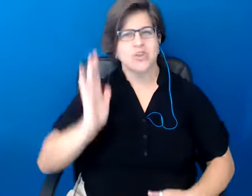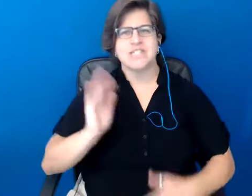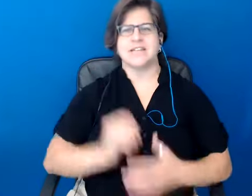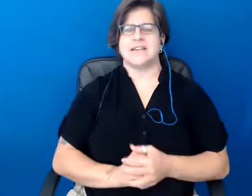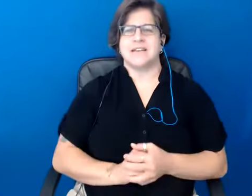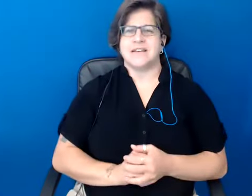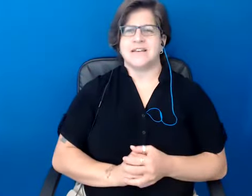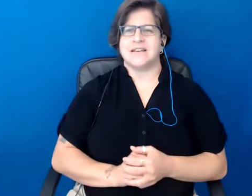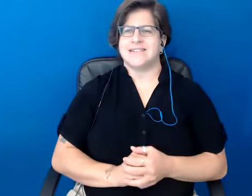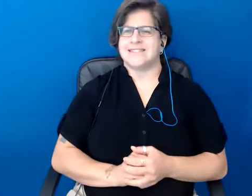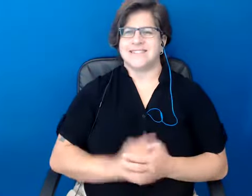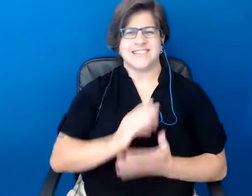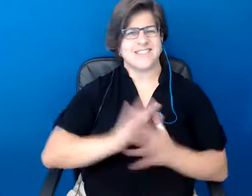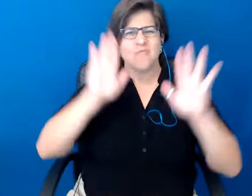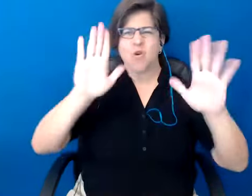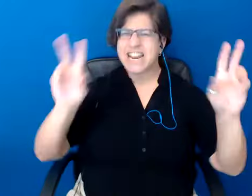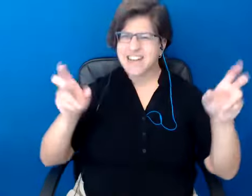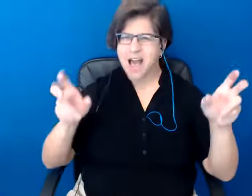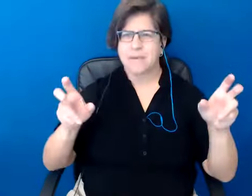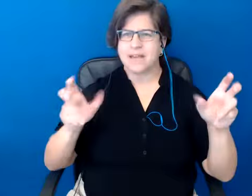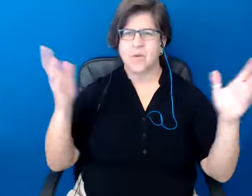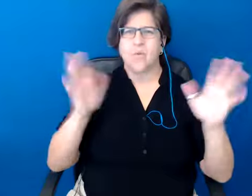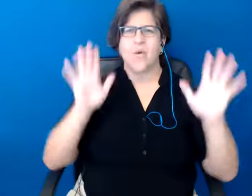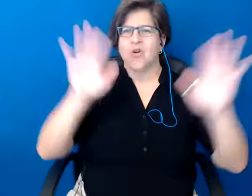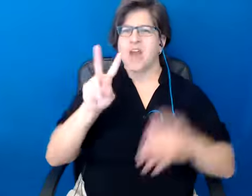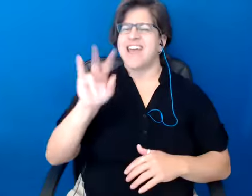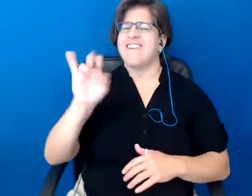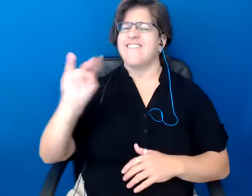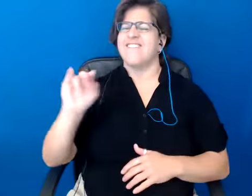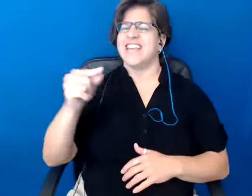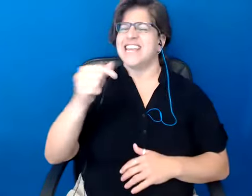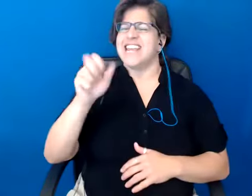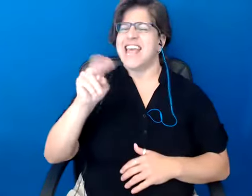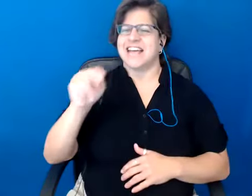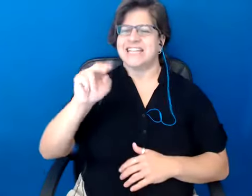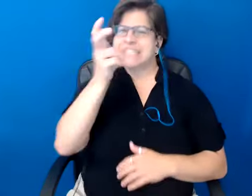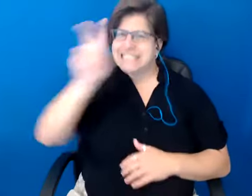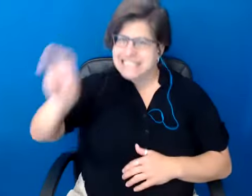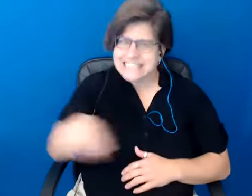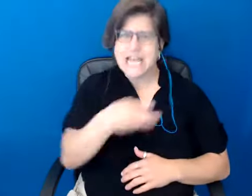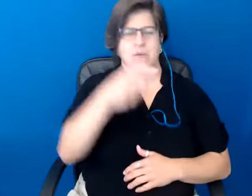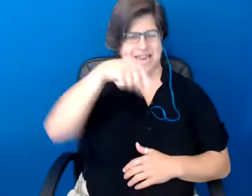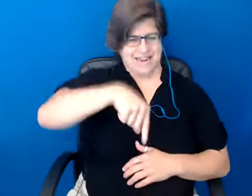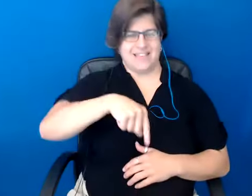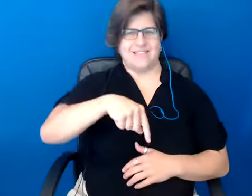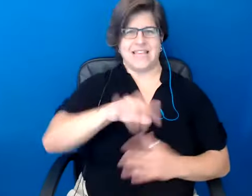I've enjoyed most of it. Love the speakers. Just some great topics, and what a